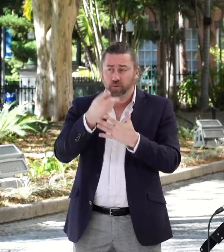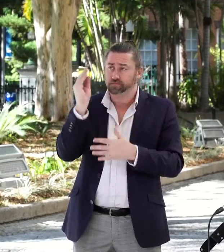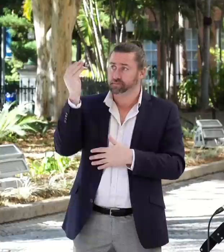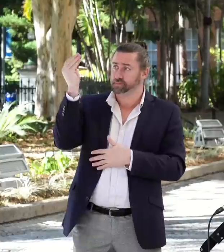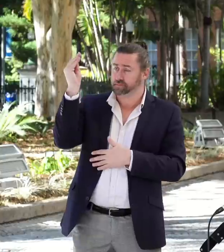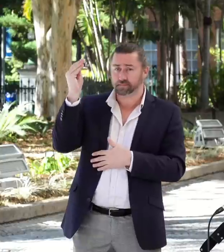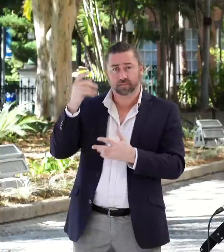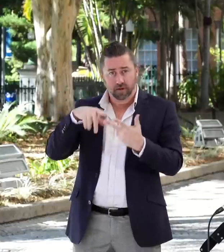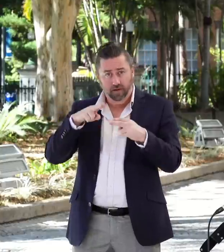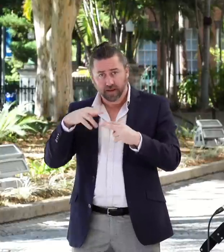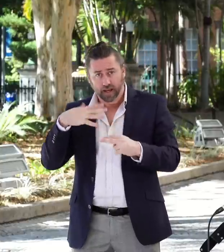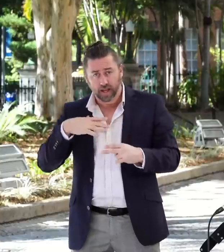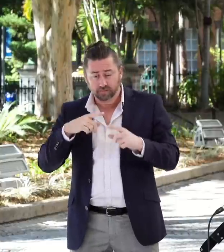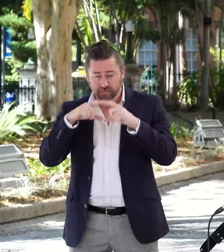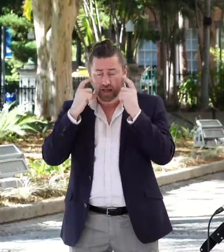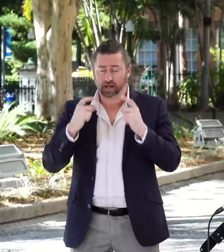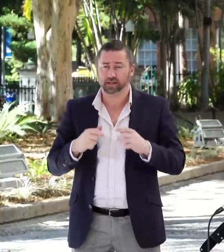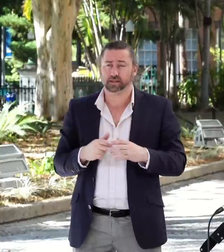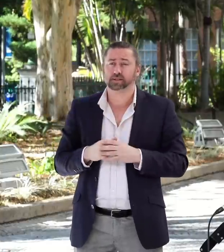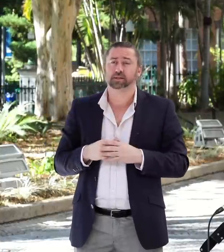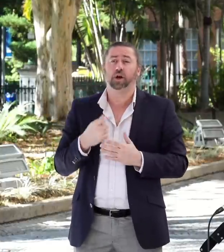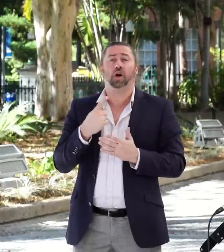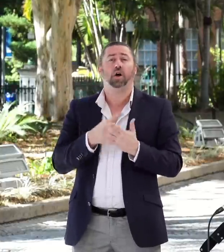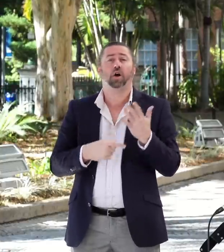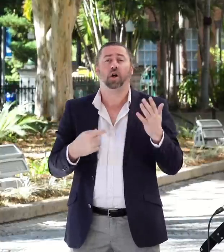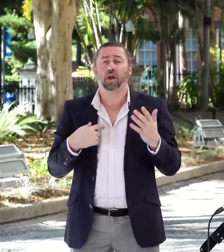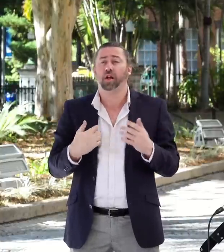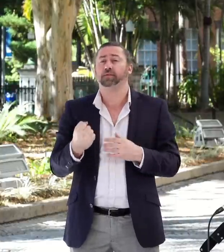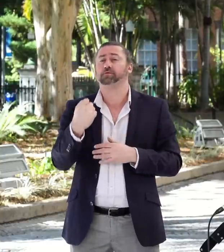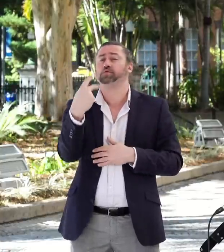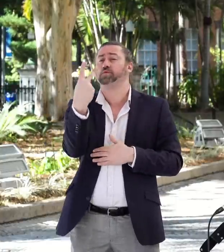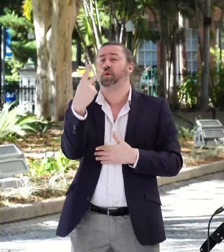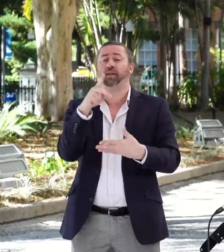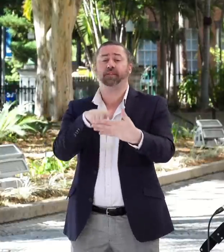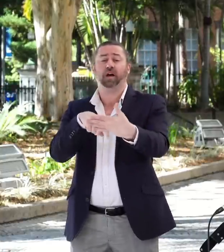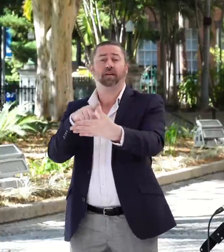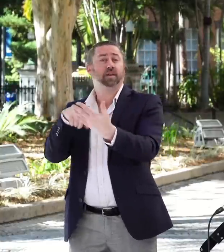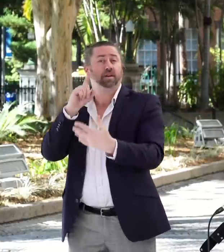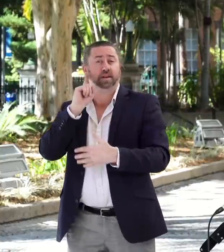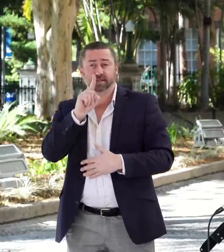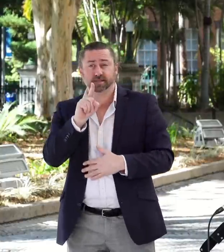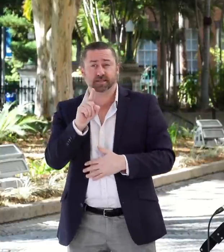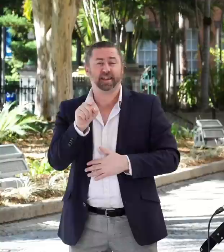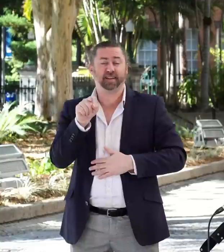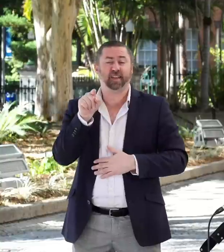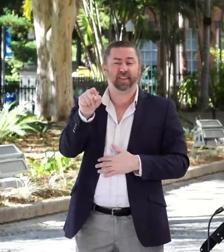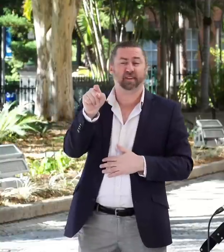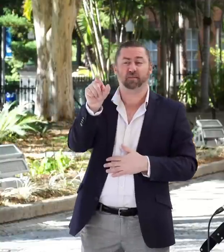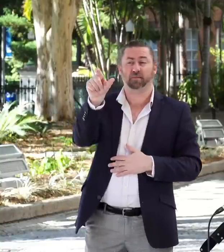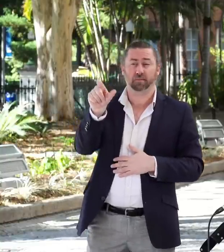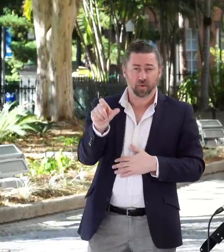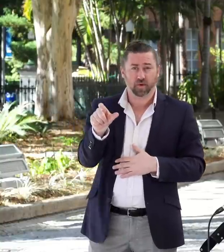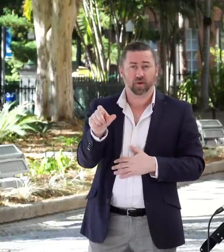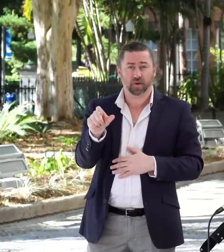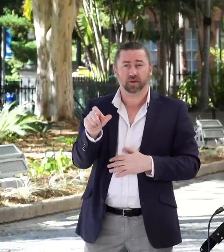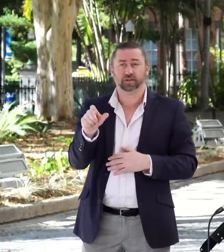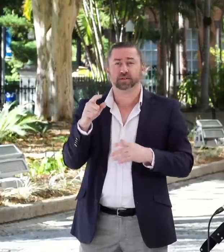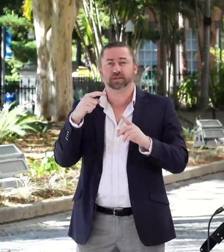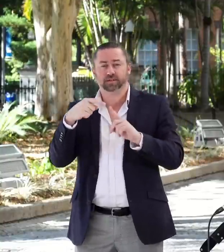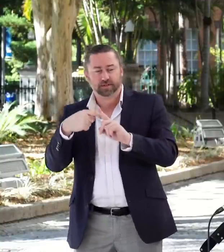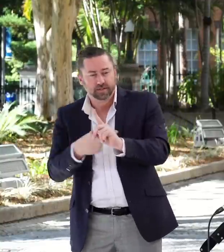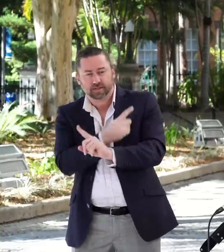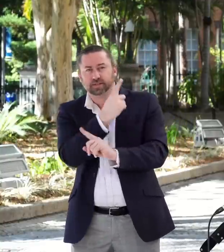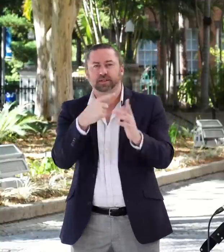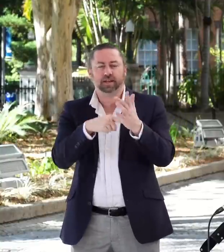should. We only had to take two pieces of enforcement action, and they related to a person coming across the Texas